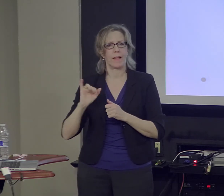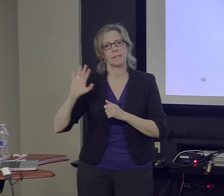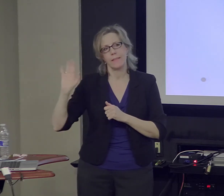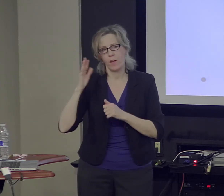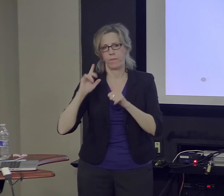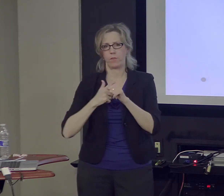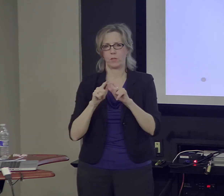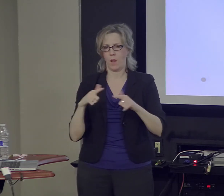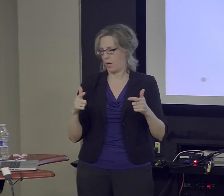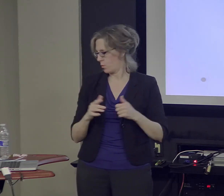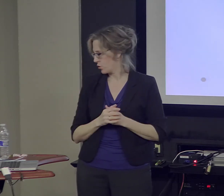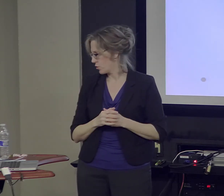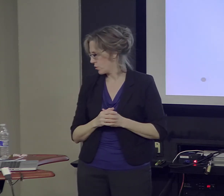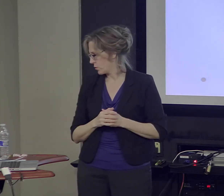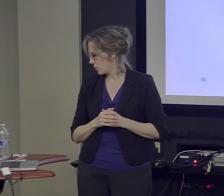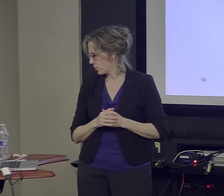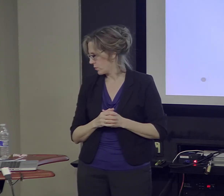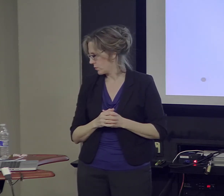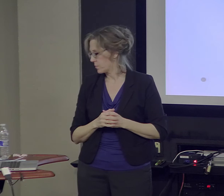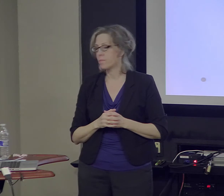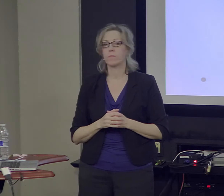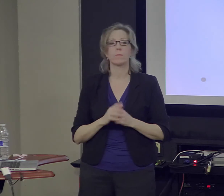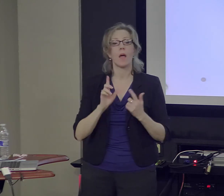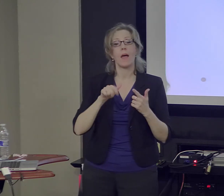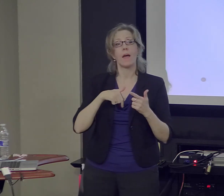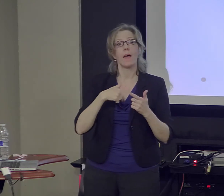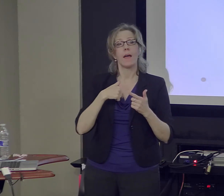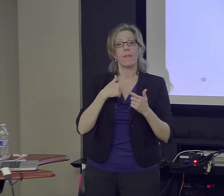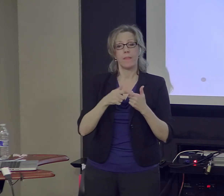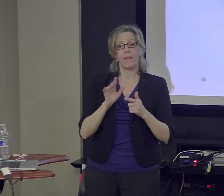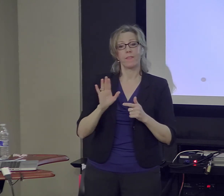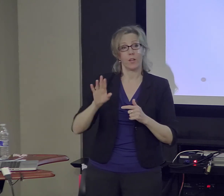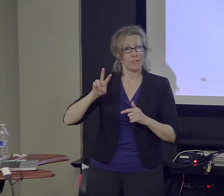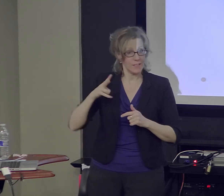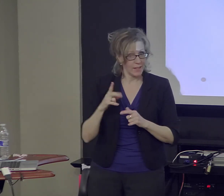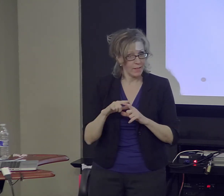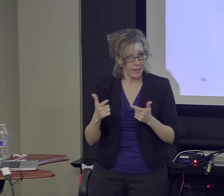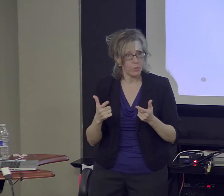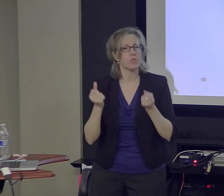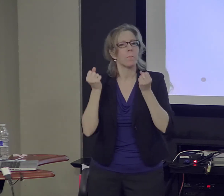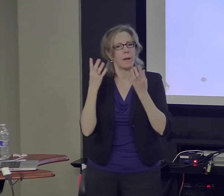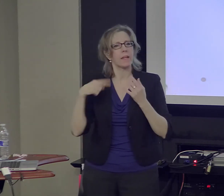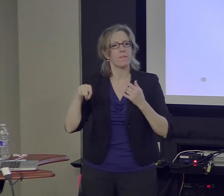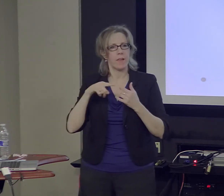And so 75% of the responders have those four as their native languages.